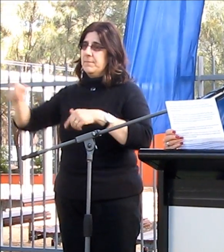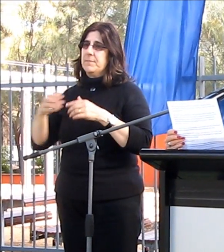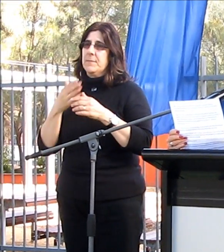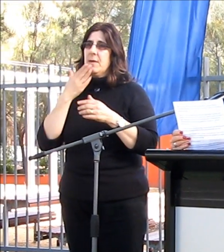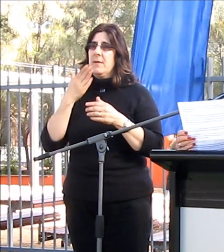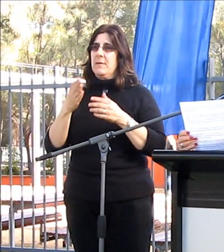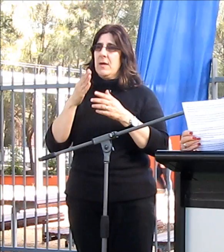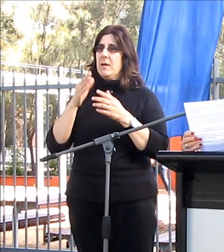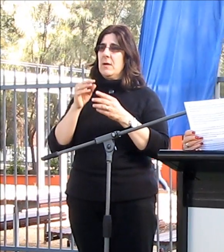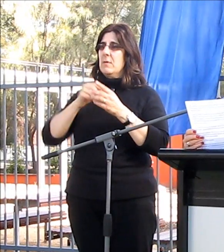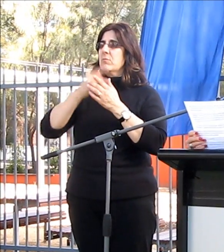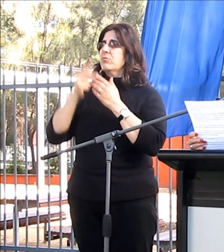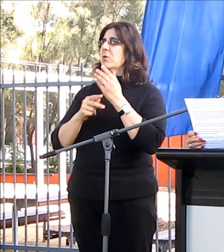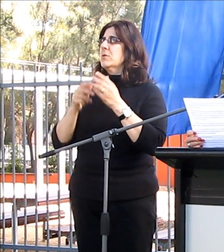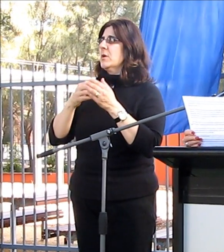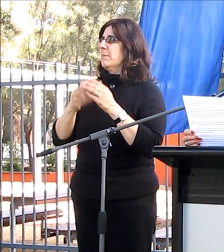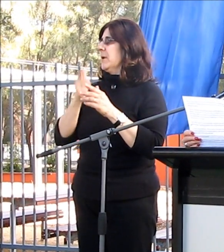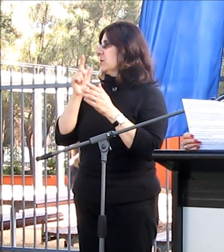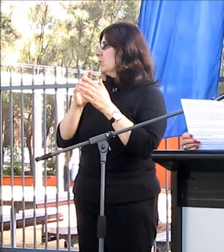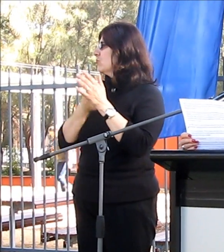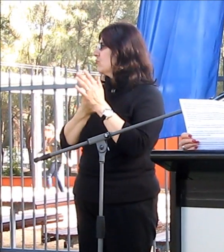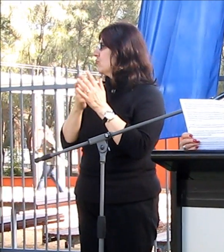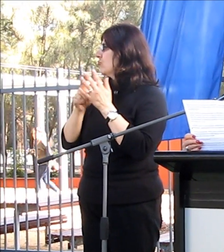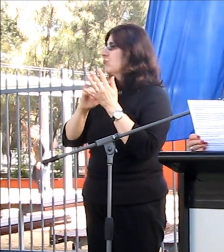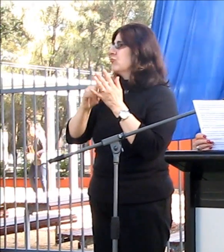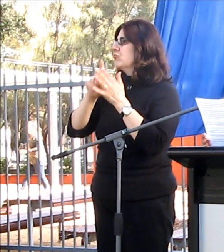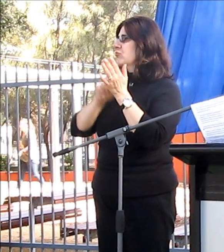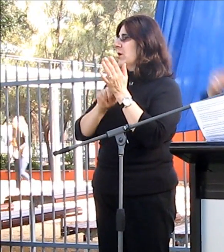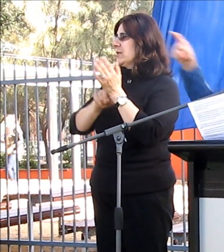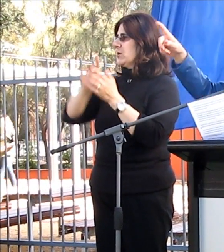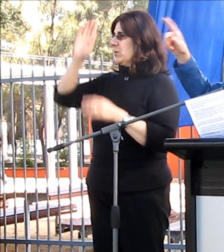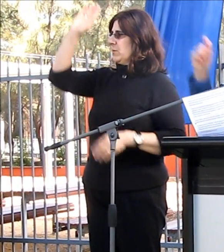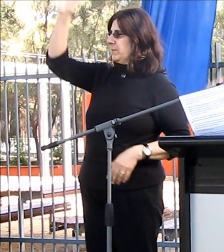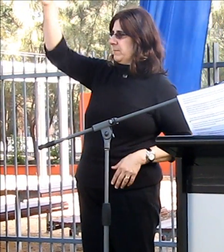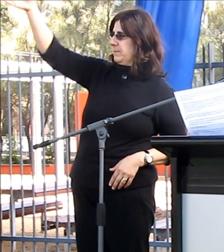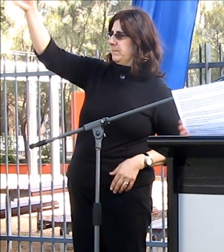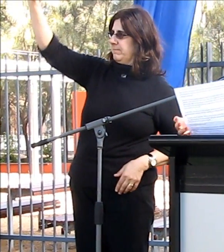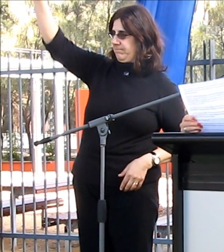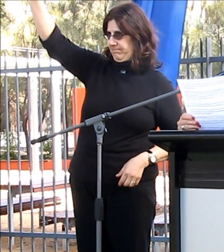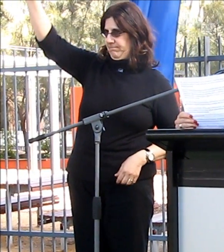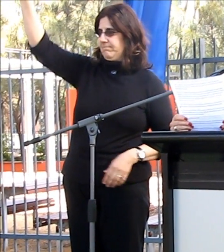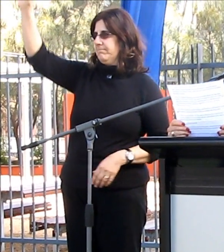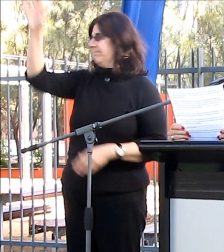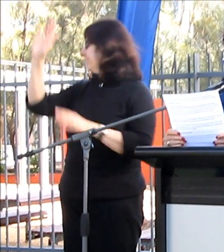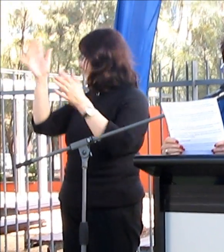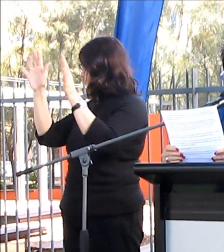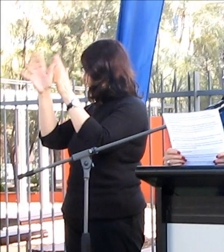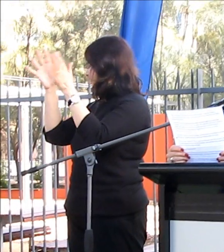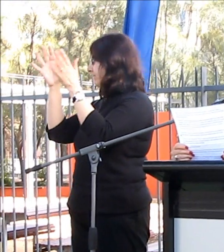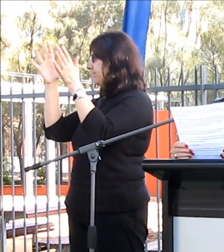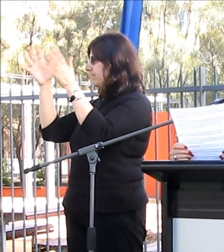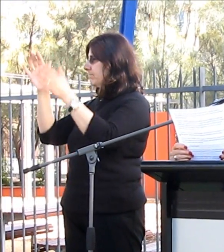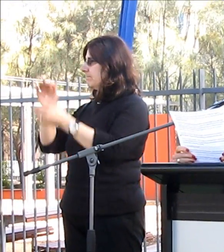our project manager, Russell Cosco. Where's Russell? There's Russell, put your hand up. Thank you,